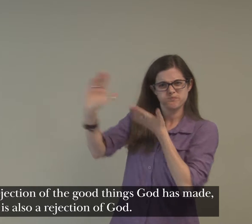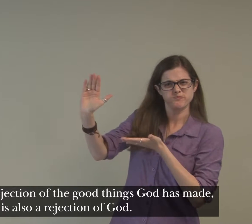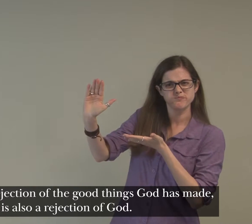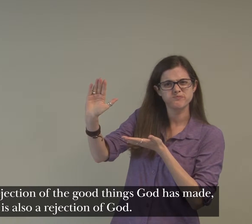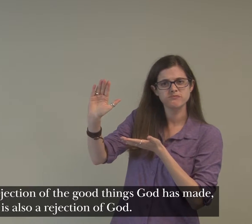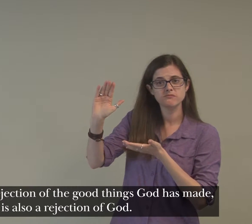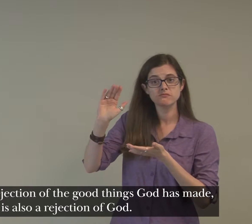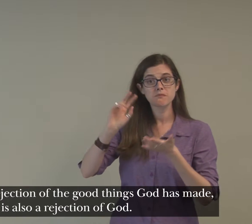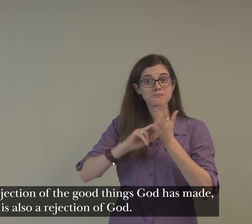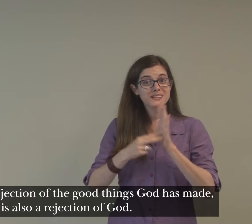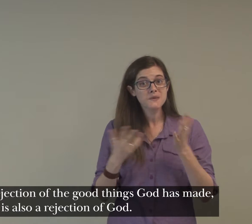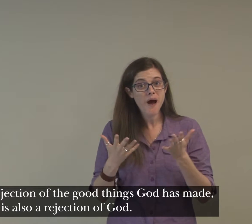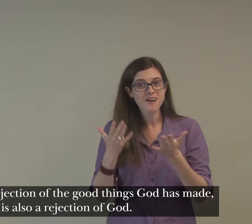God.